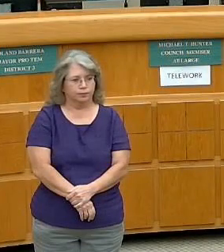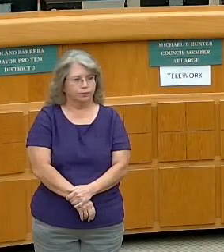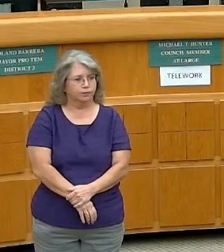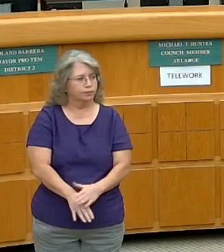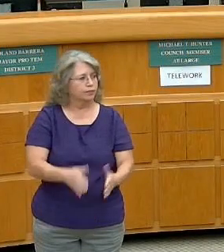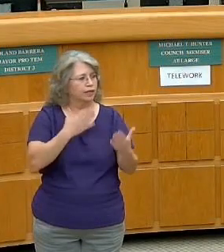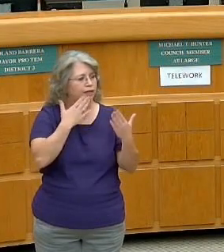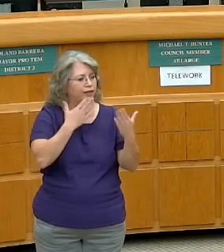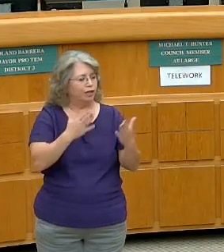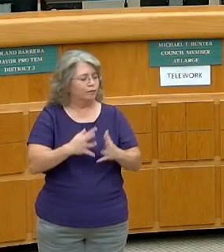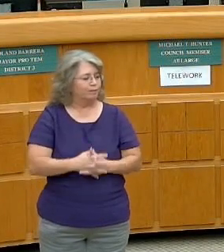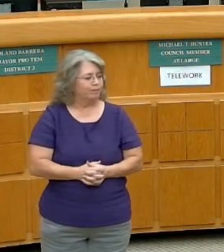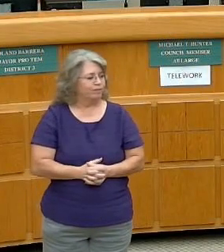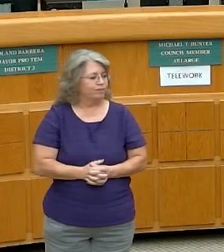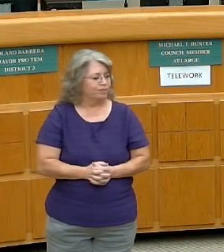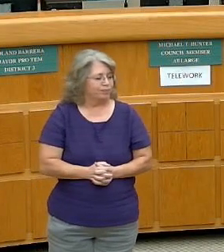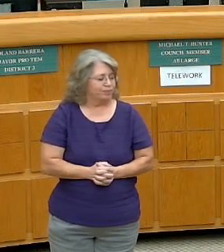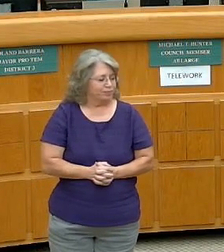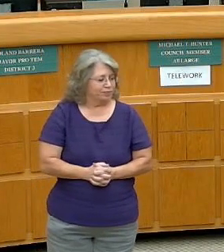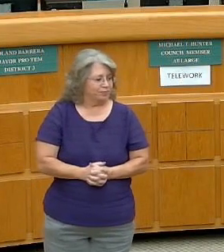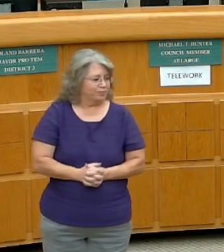Okay, thank you.